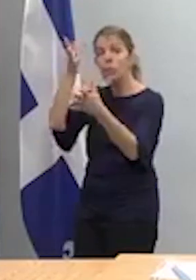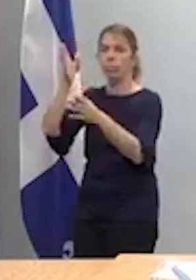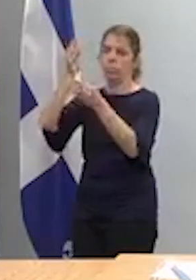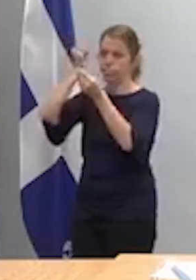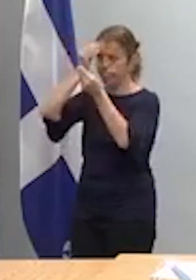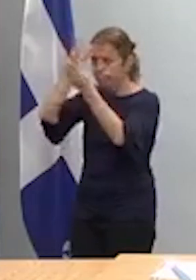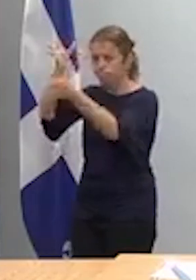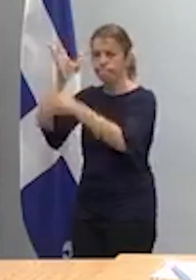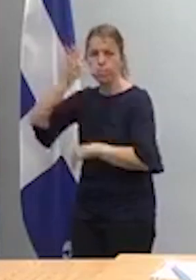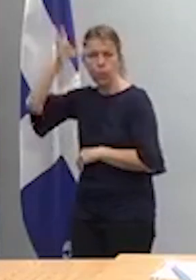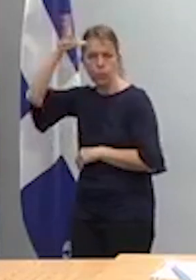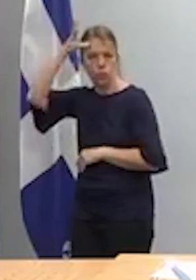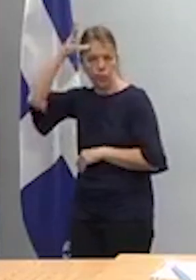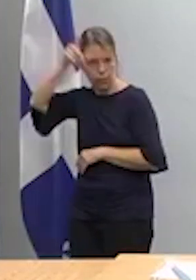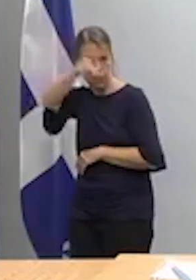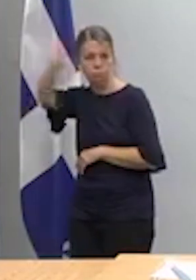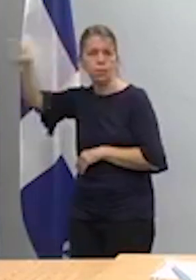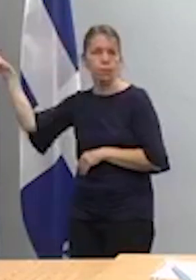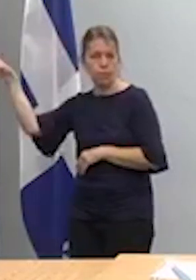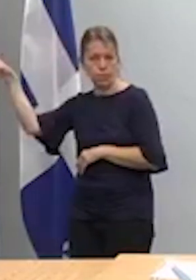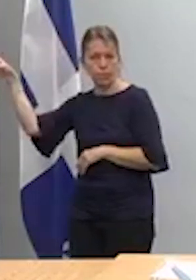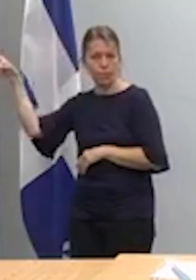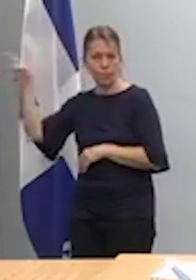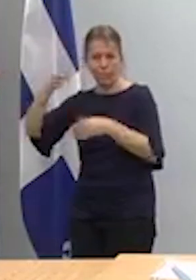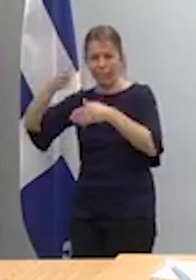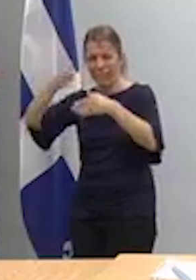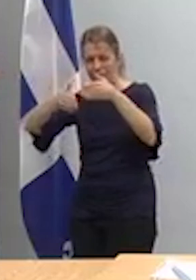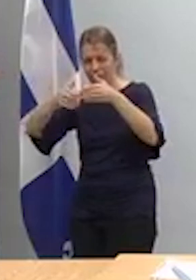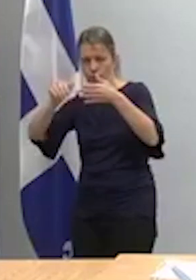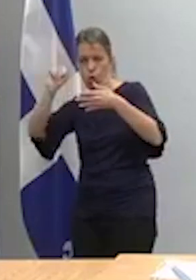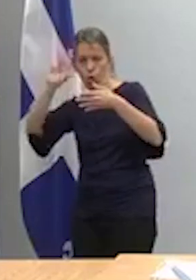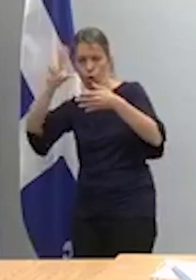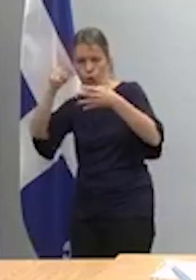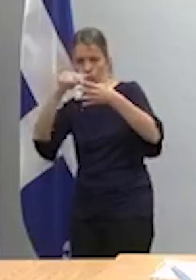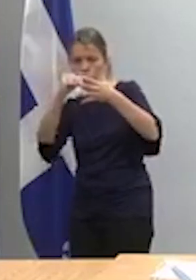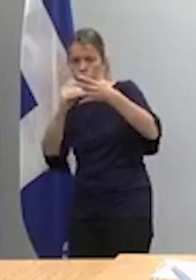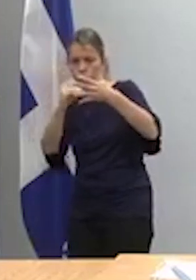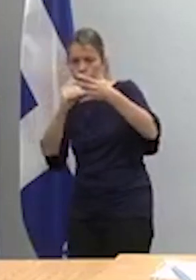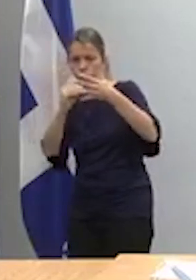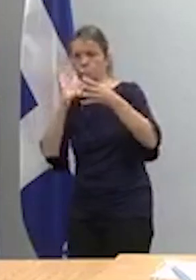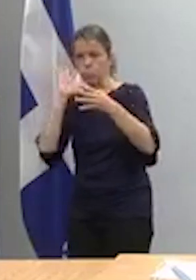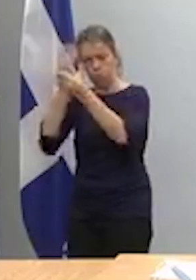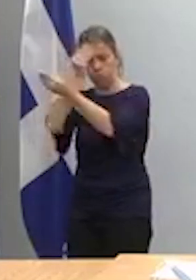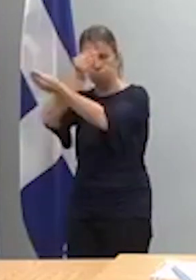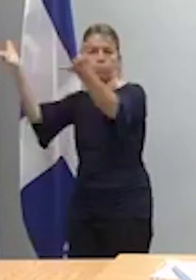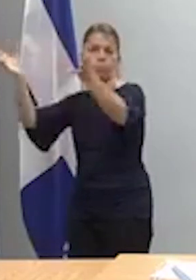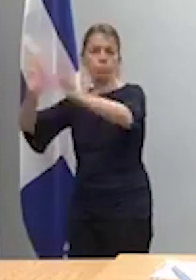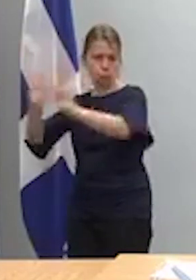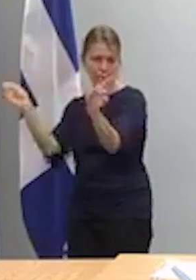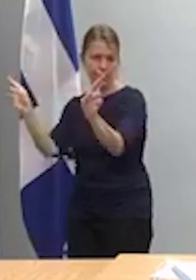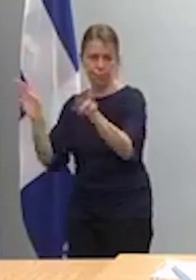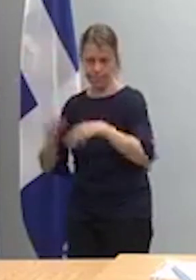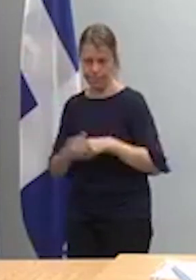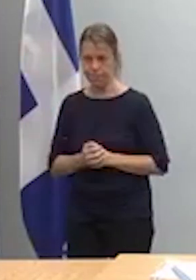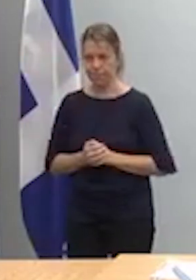of at the end of August to give information to parents in Montreal. Thank you.